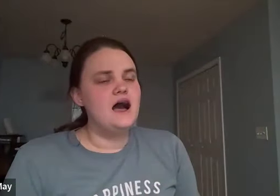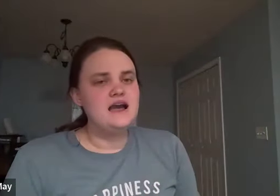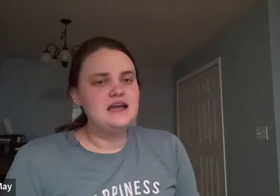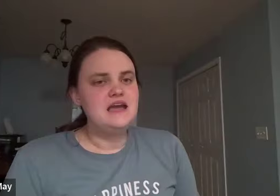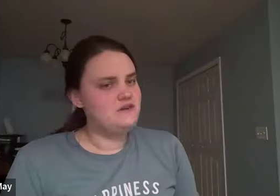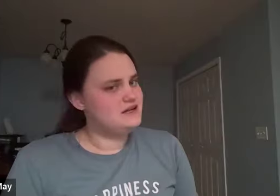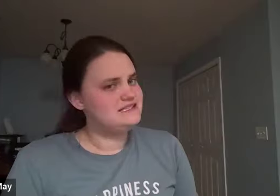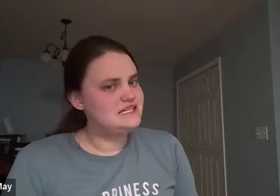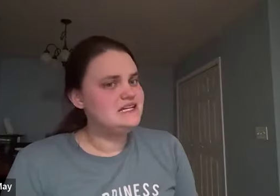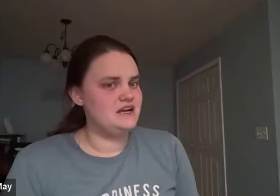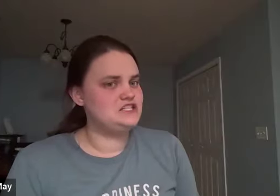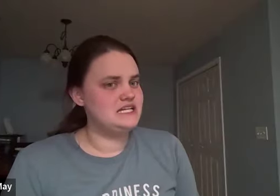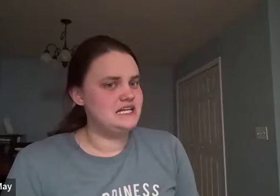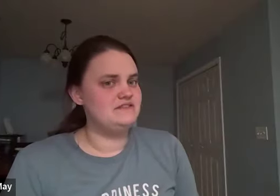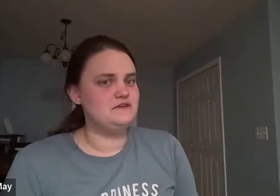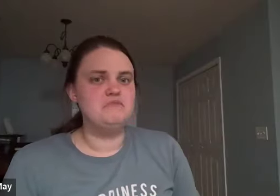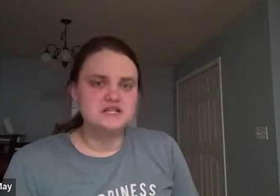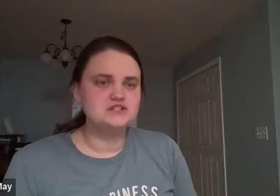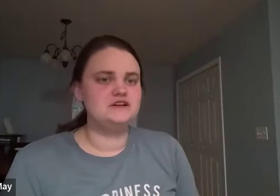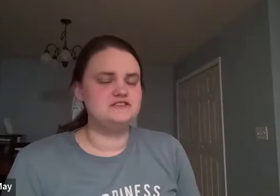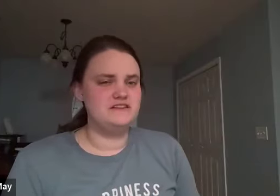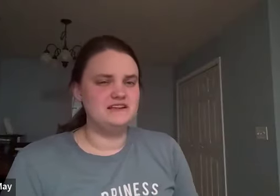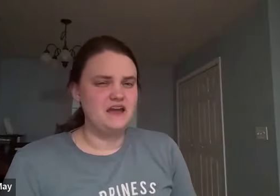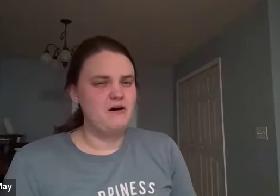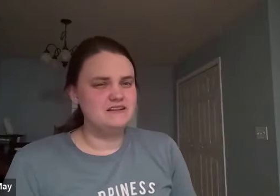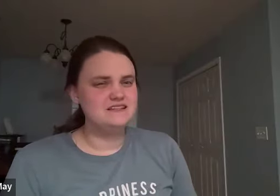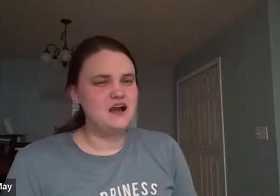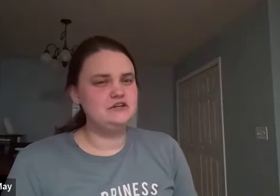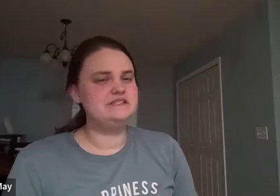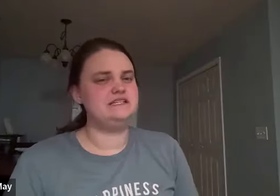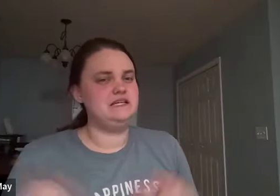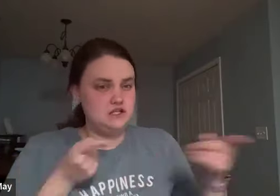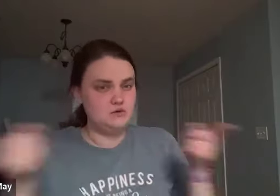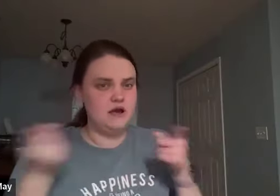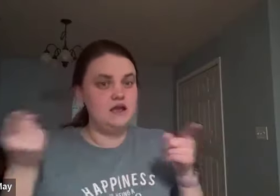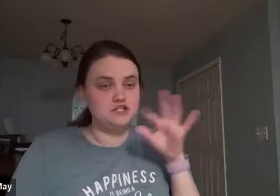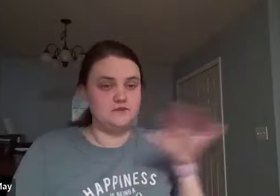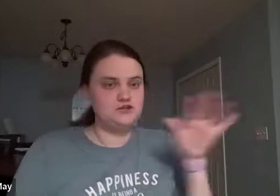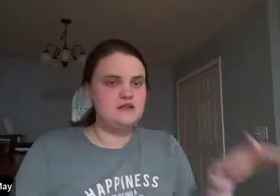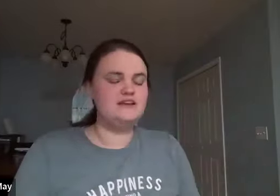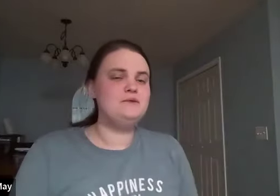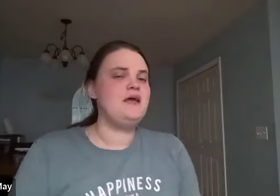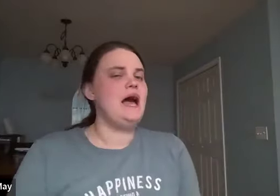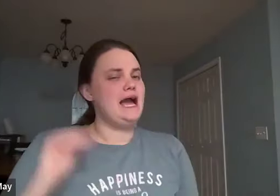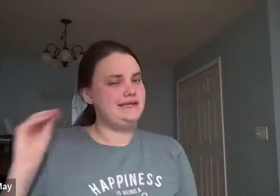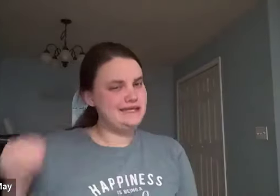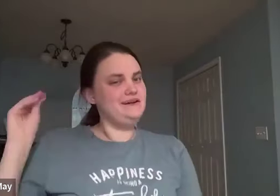I have not seen actually any for like mustard greens or anything like that. Honestly, I could see either way of just finger spelling it all. I can